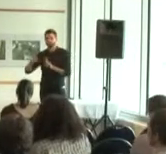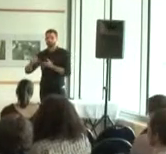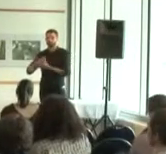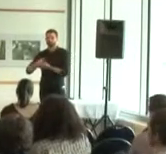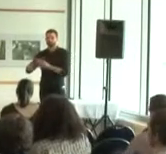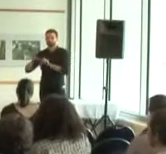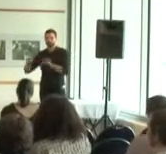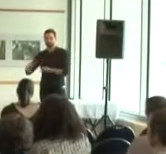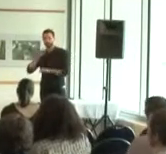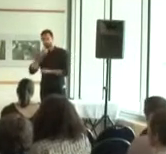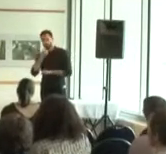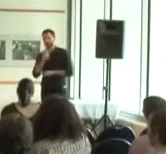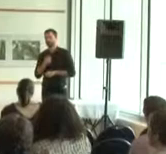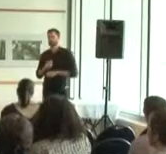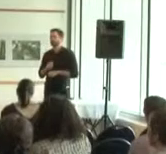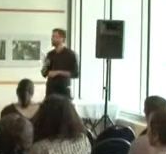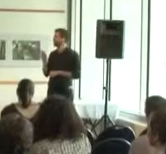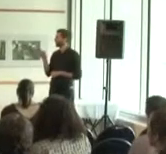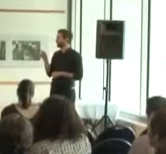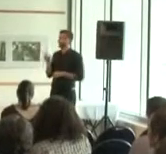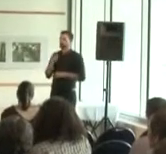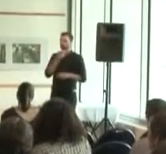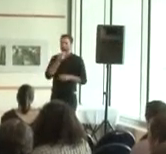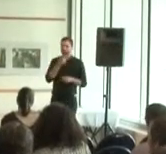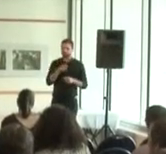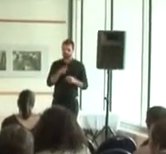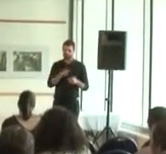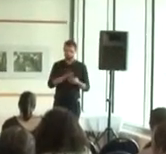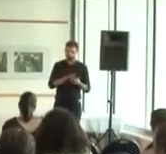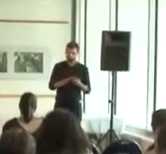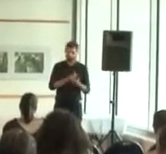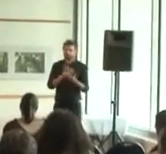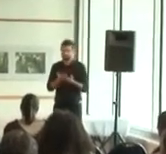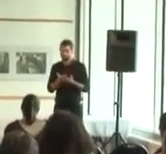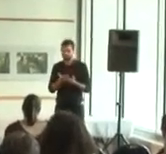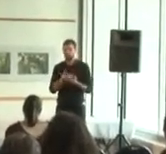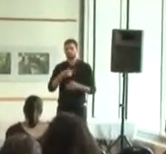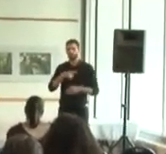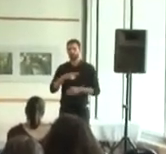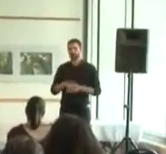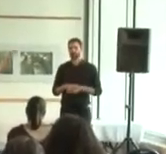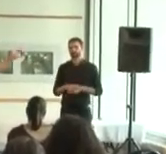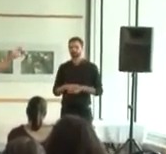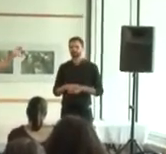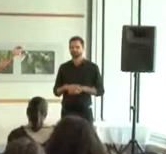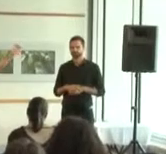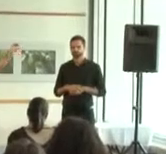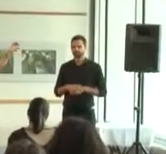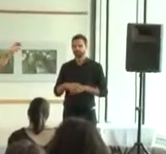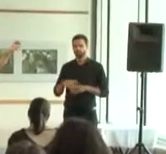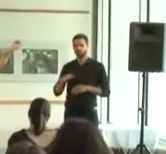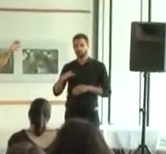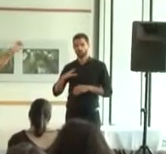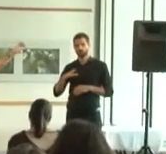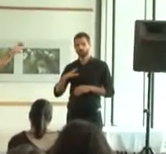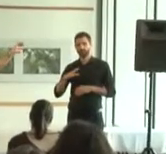digital access system as opposed to digital preservation and posing that big question is more to do with the fact that we are actually already paying for them to